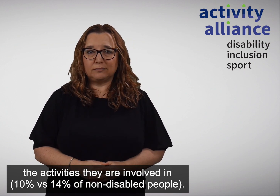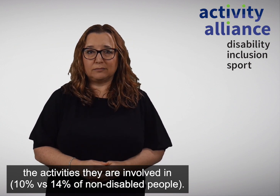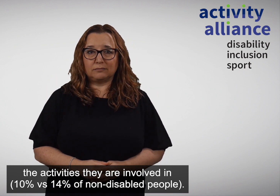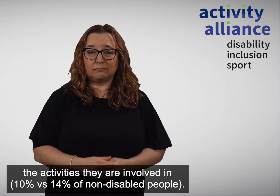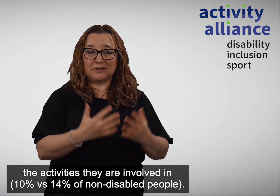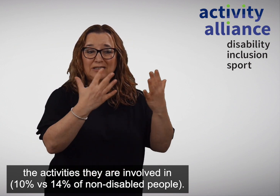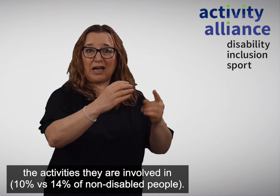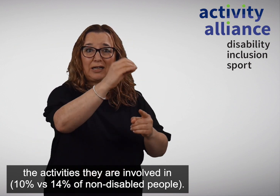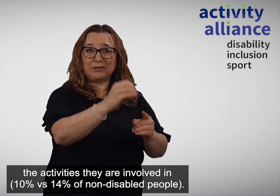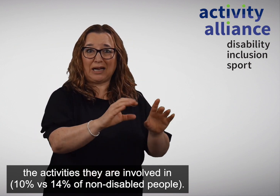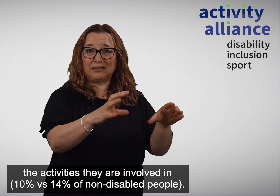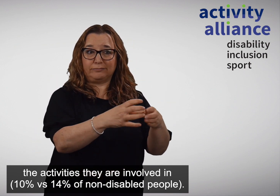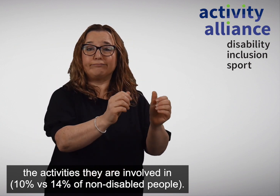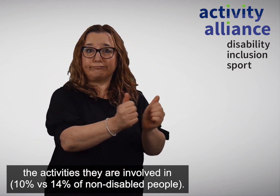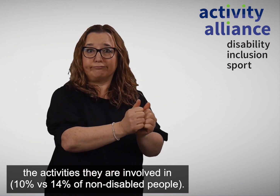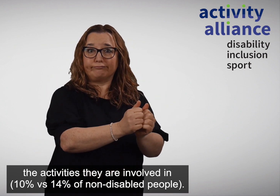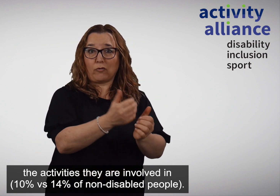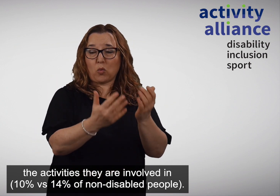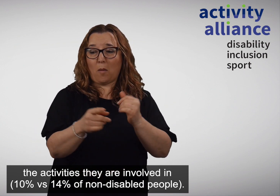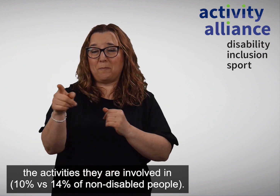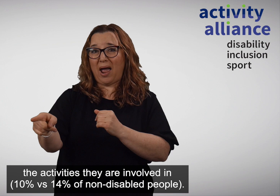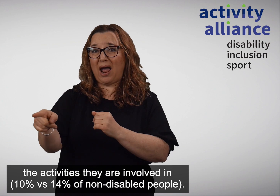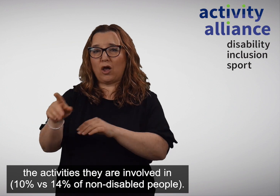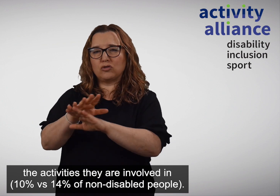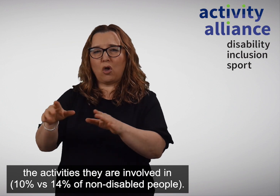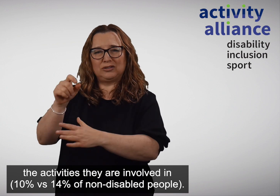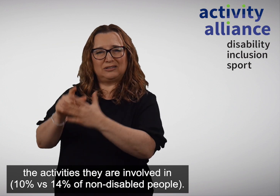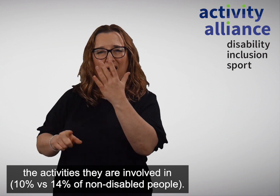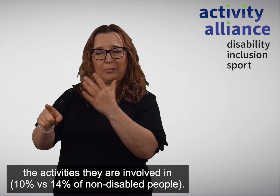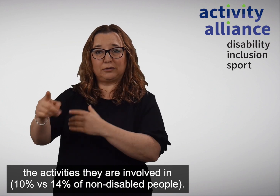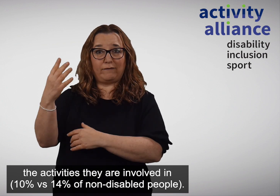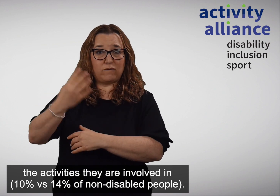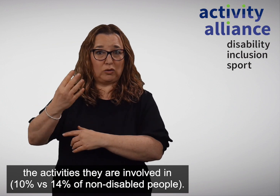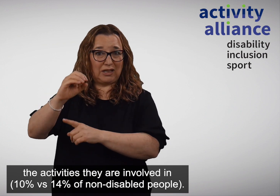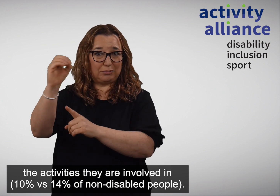10% of disabled people compared to 14% of non-disabled people.